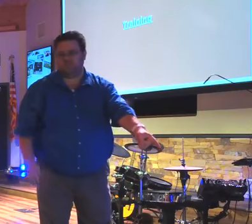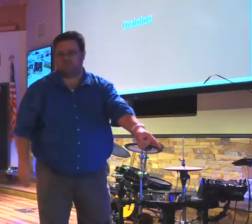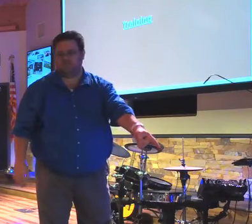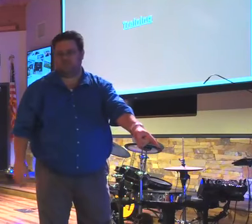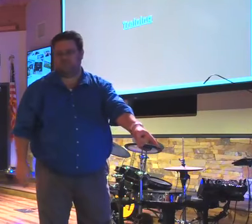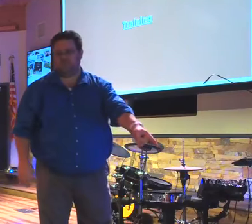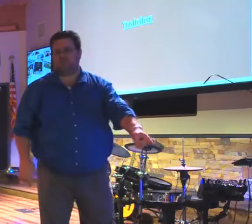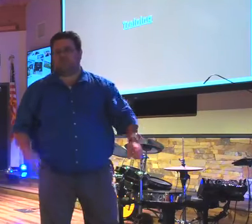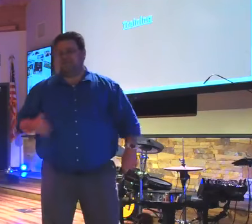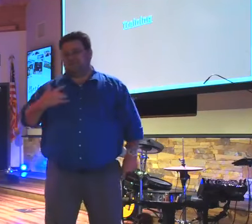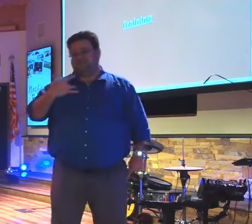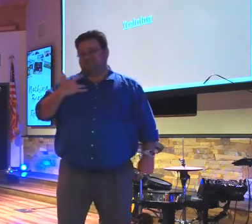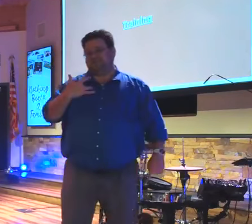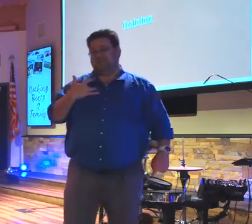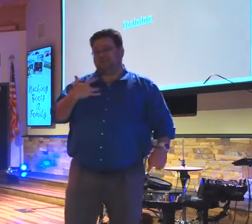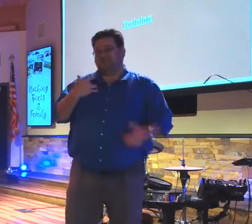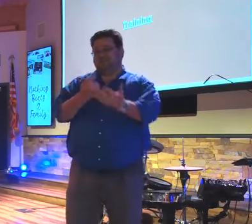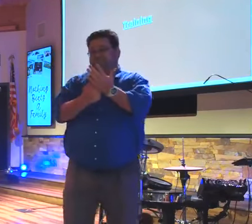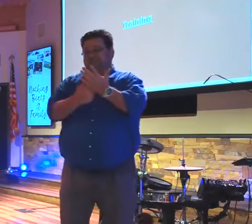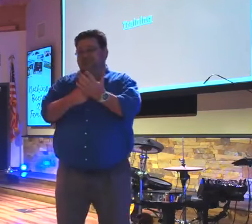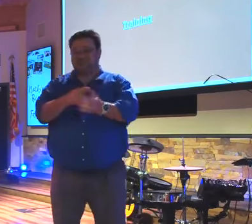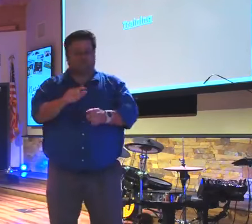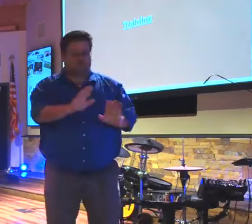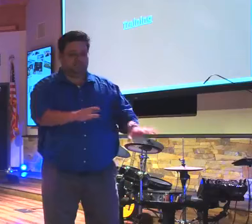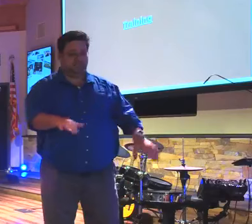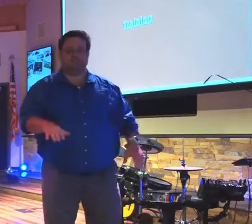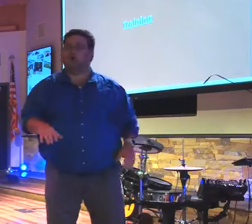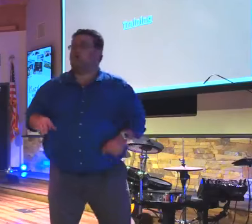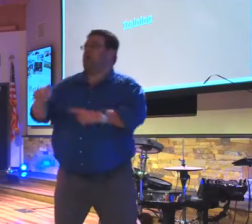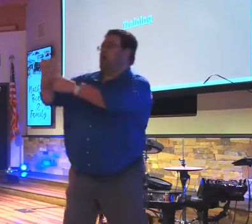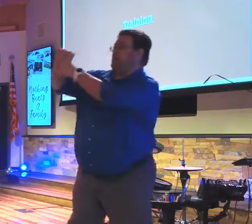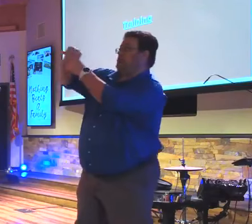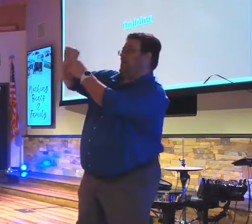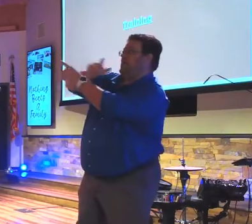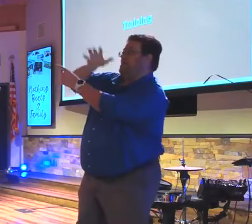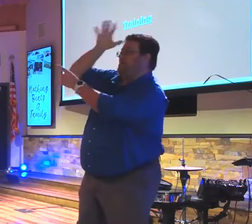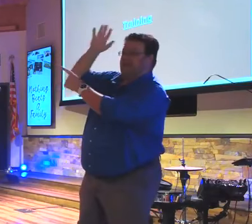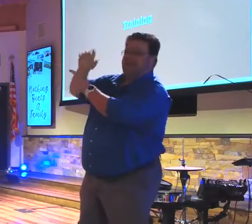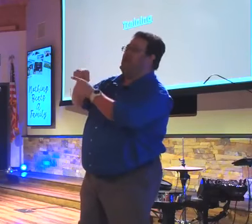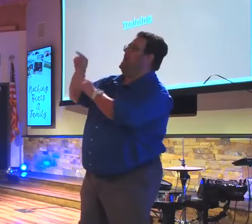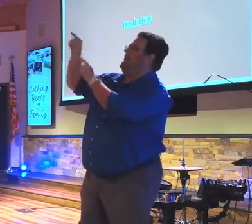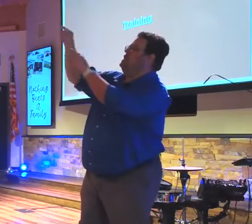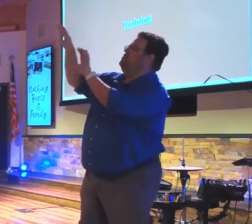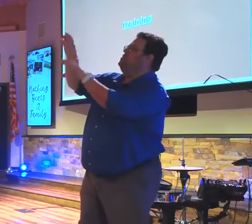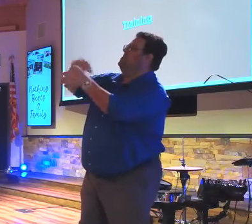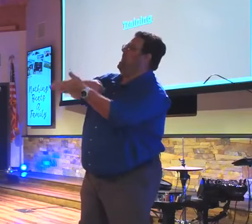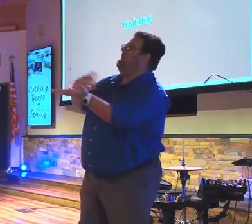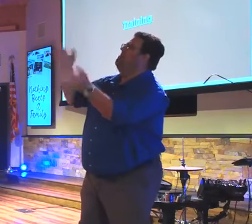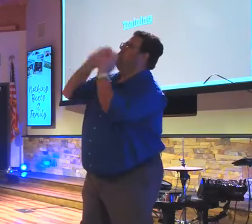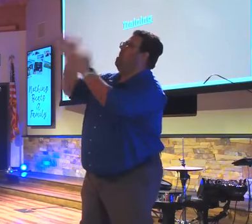Does it ever feel like that sometimes kids are training parents in the way they want them to go?